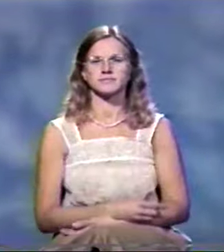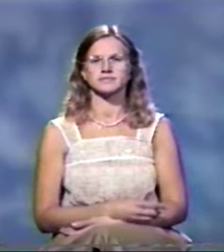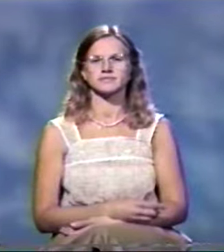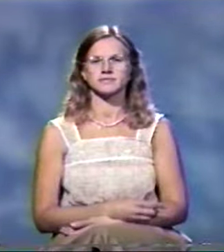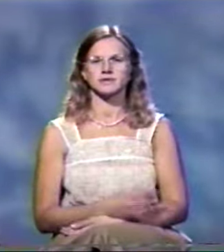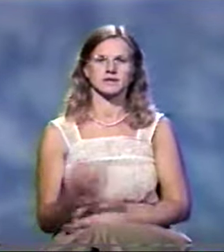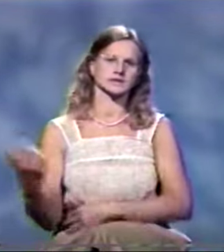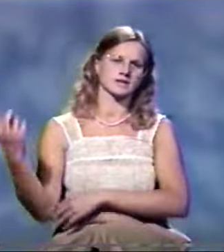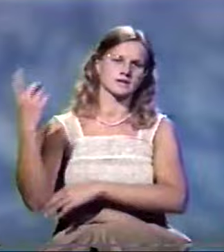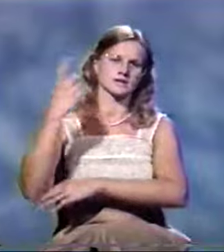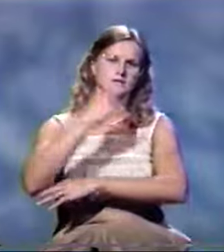day.